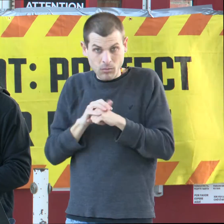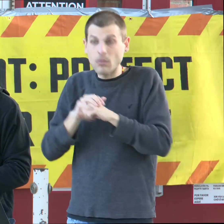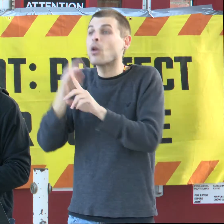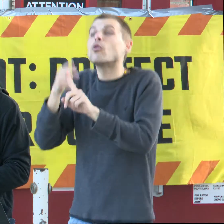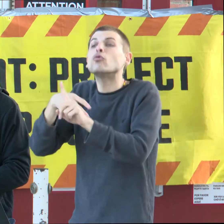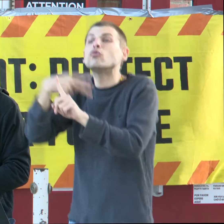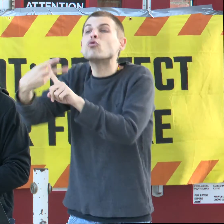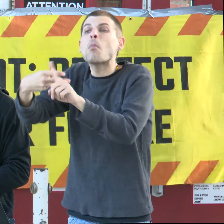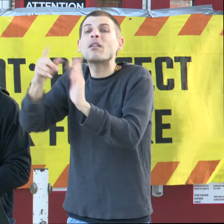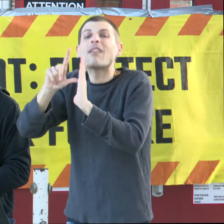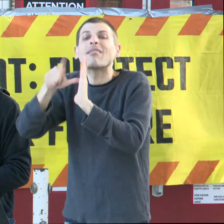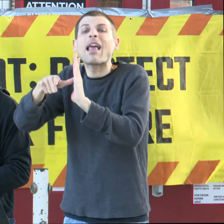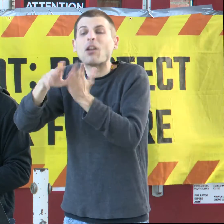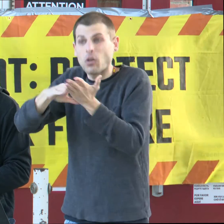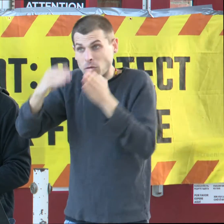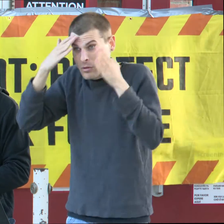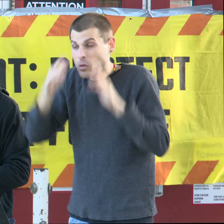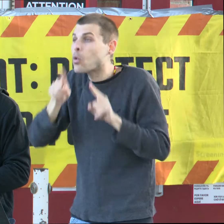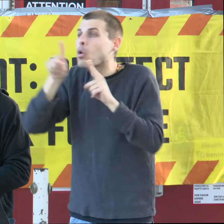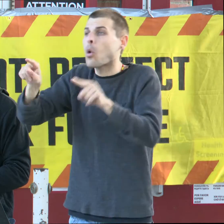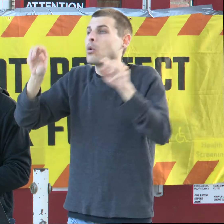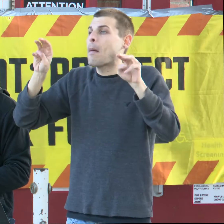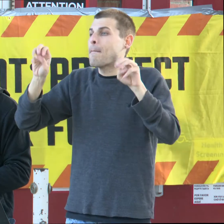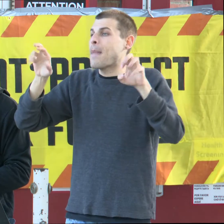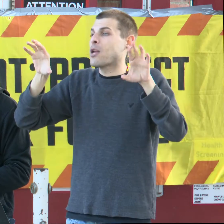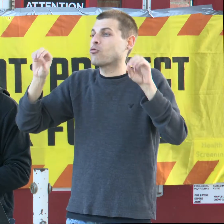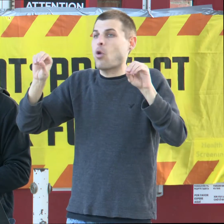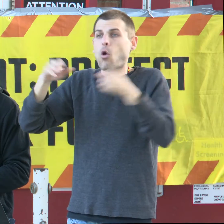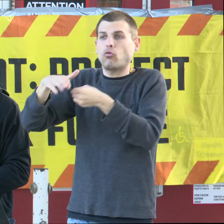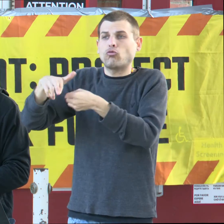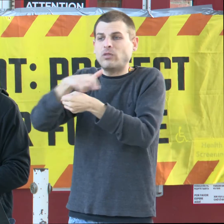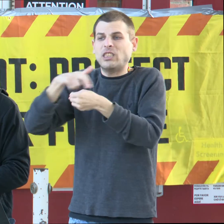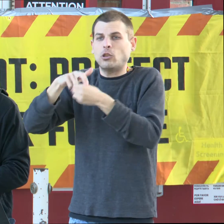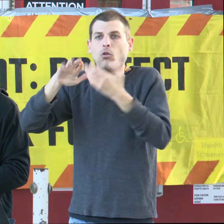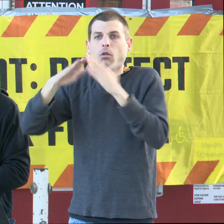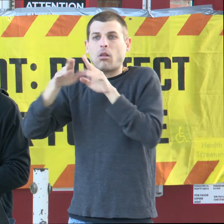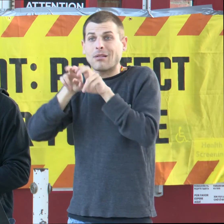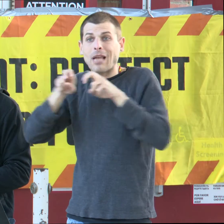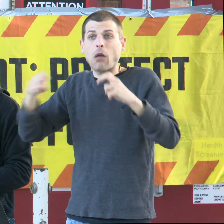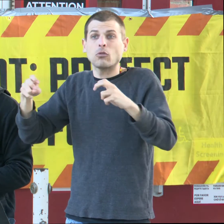were speaking in front of Metro Regional Council.